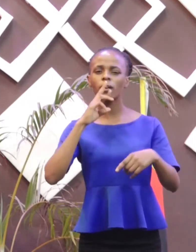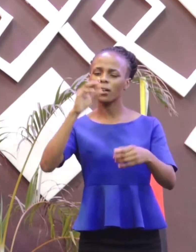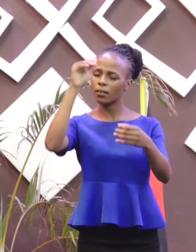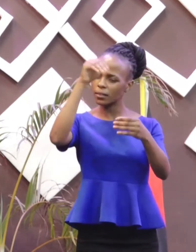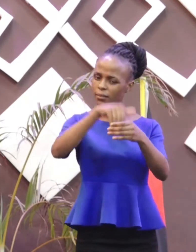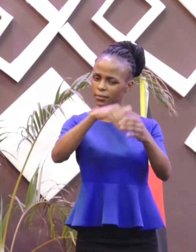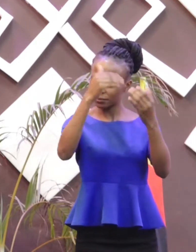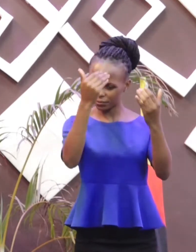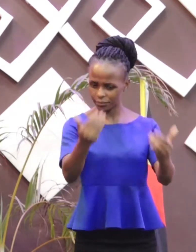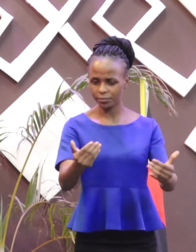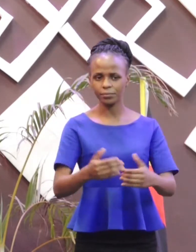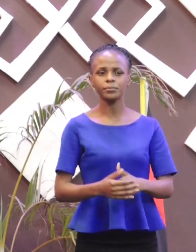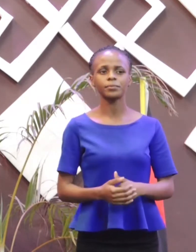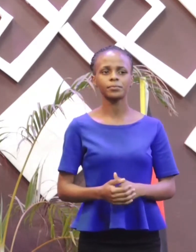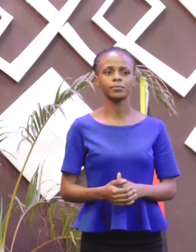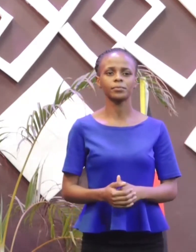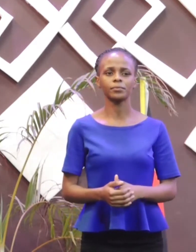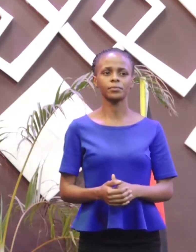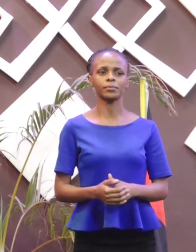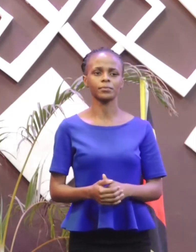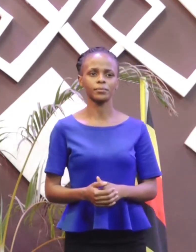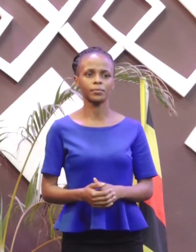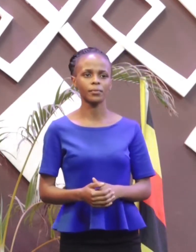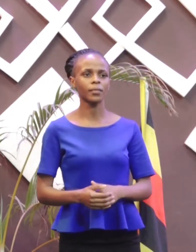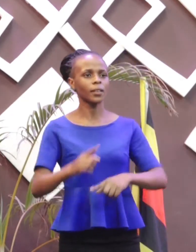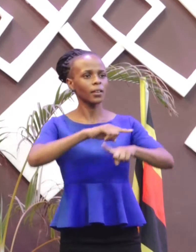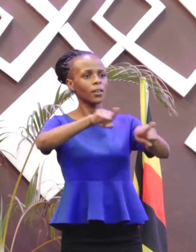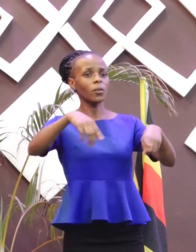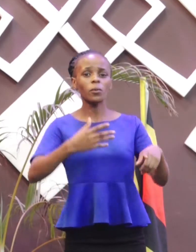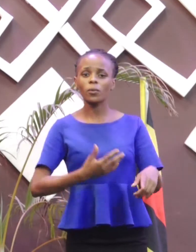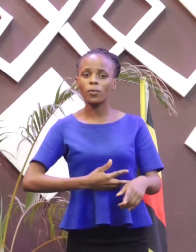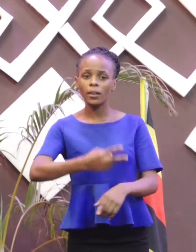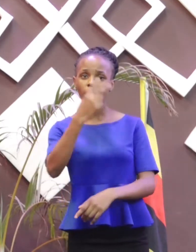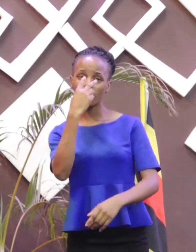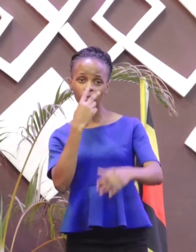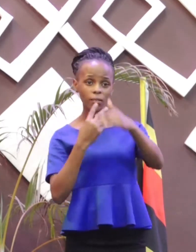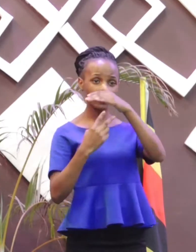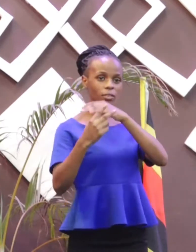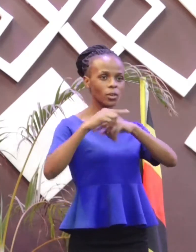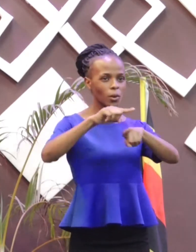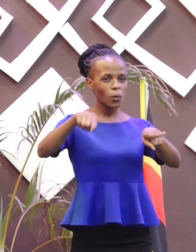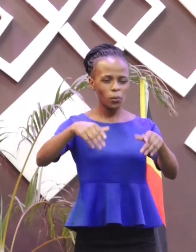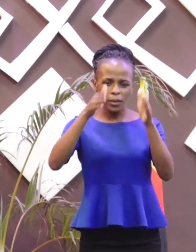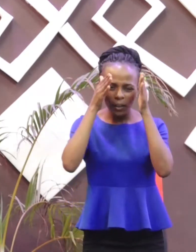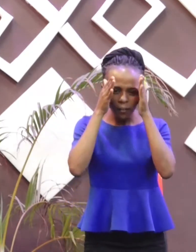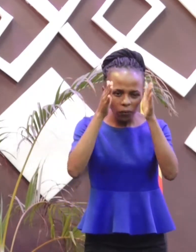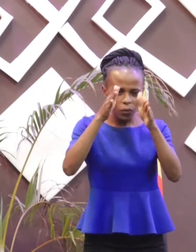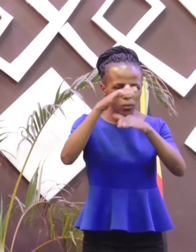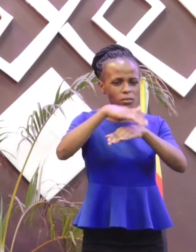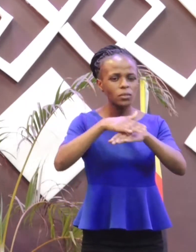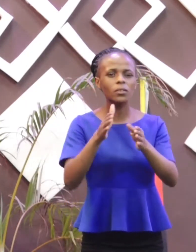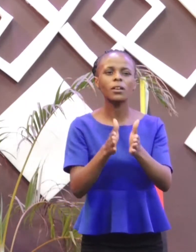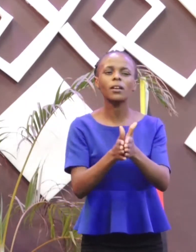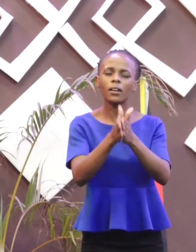have a journey with a vision that we are walking into. Tulina okwolesebwa kwe tutunuulidde, kwe tuyaayaana okulaba nga